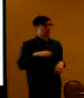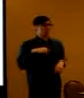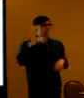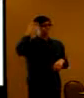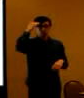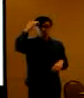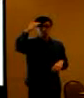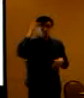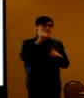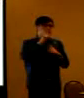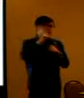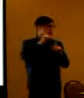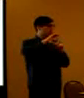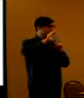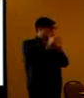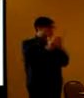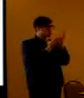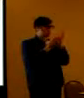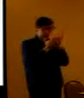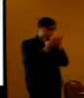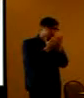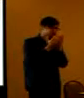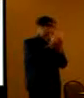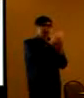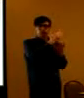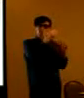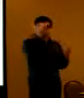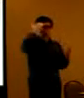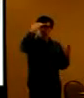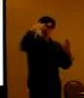are mastery, and they know about deaf culture.